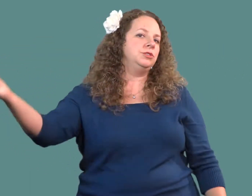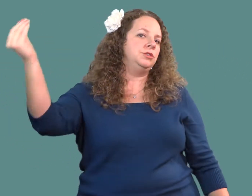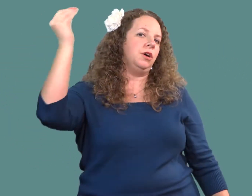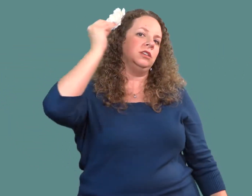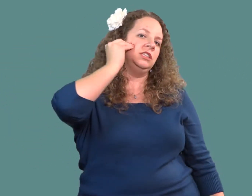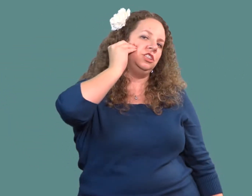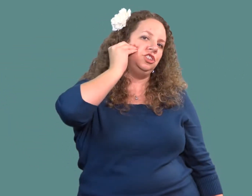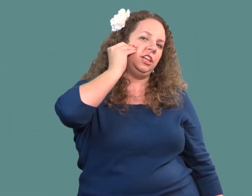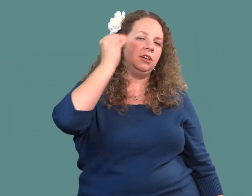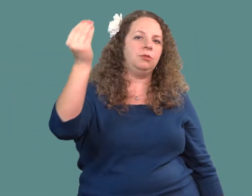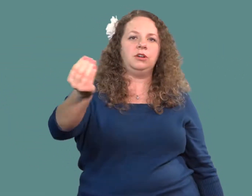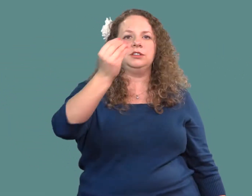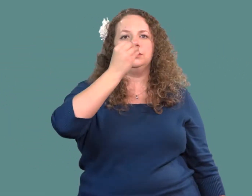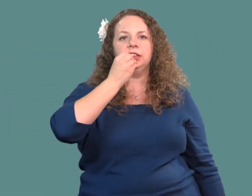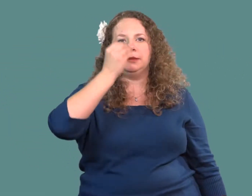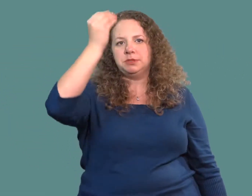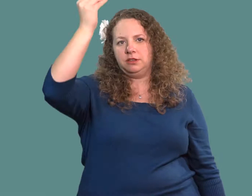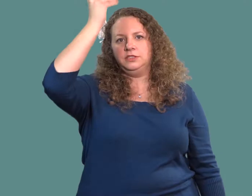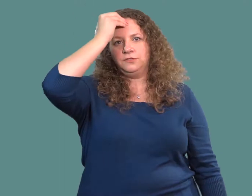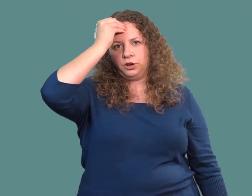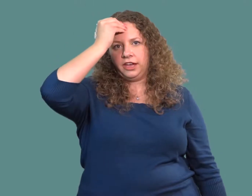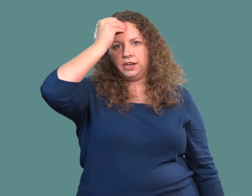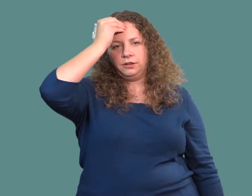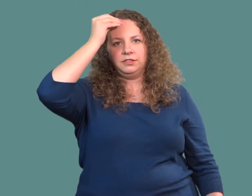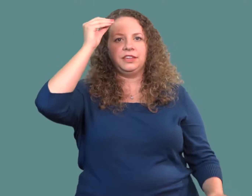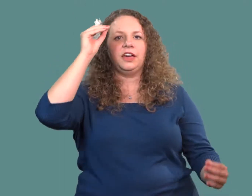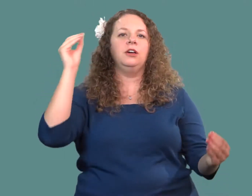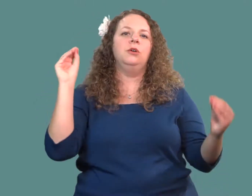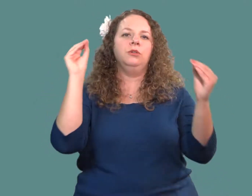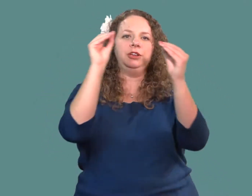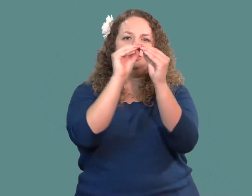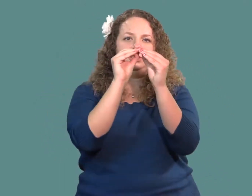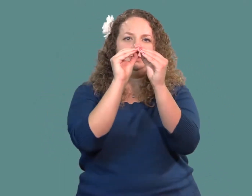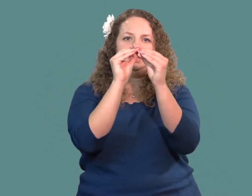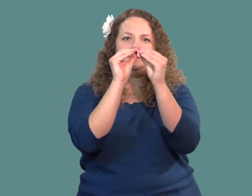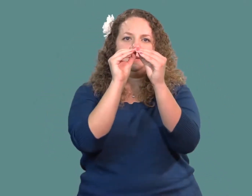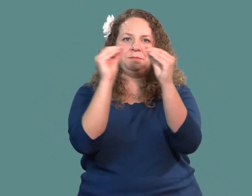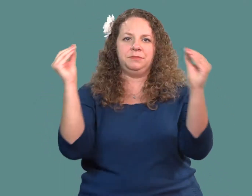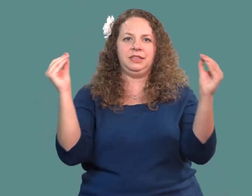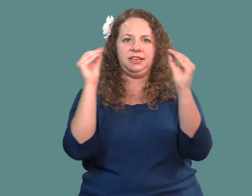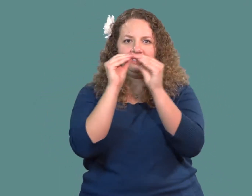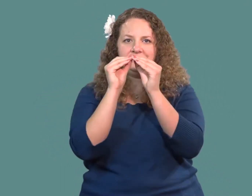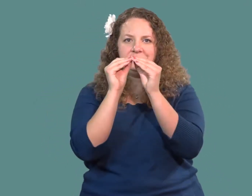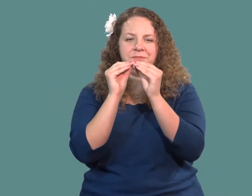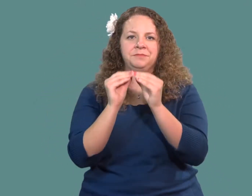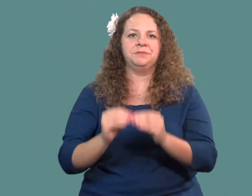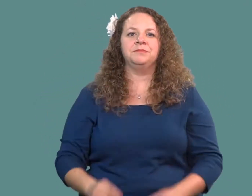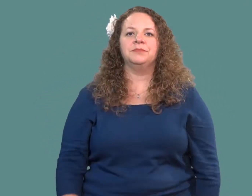do it onto the cheek or onto the lips, onto the forehead like that, or you can just do it this way. Kiss.